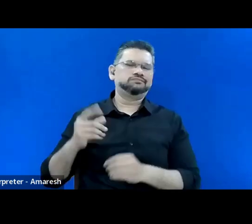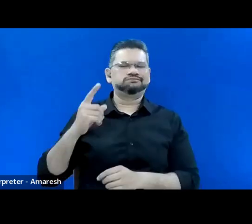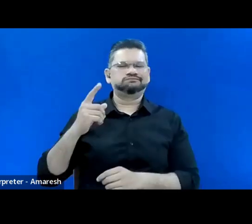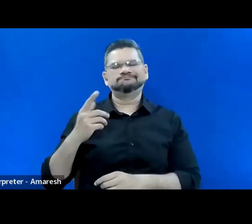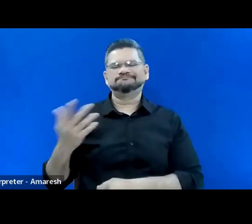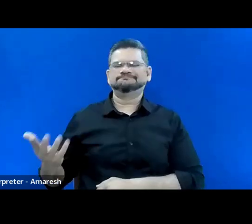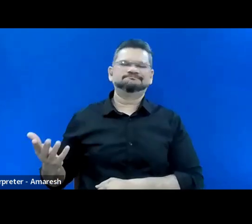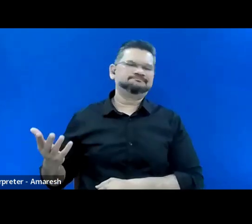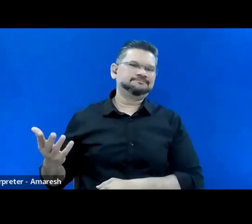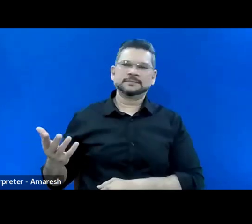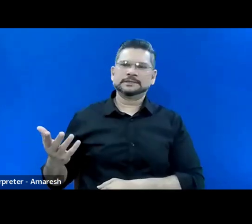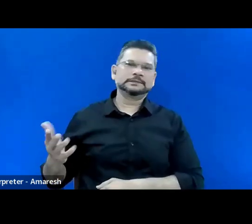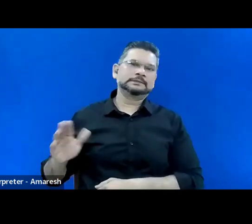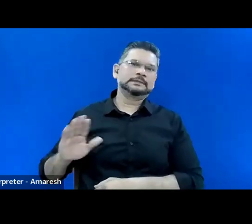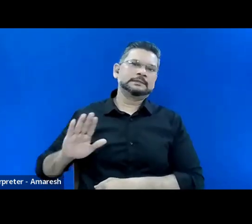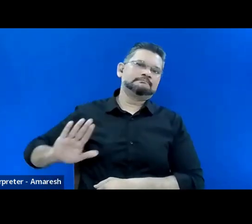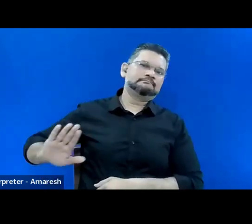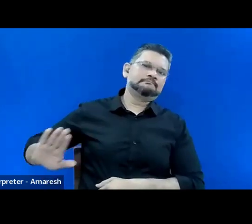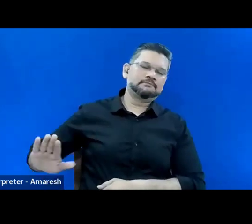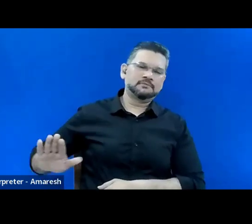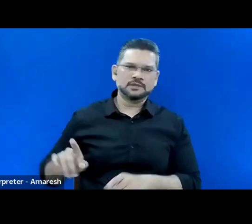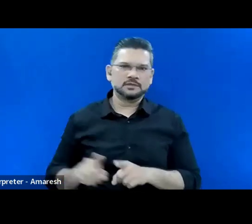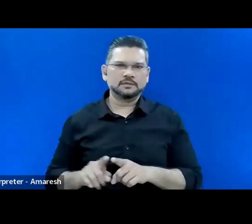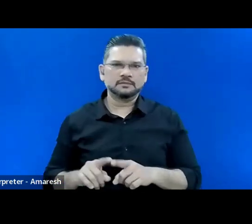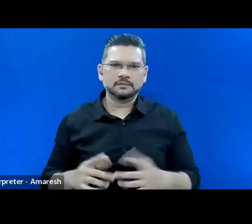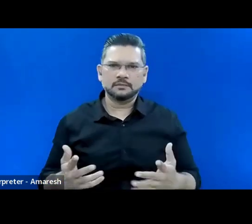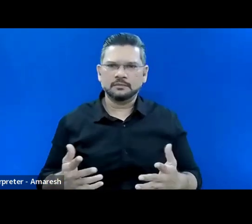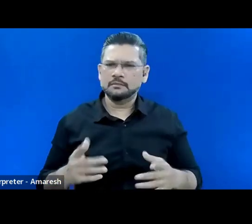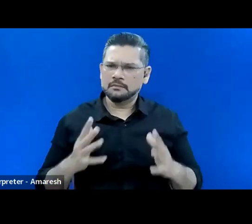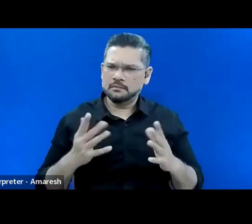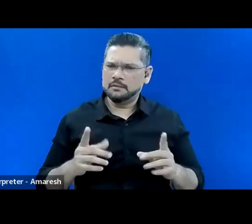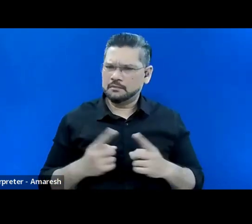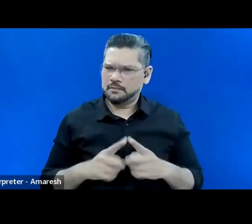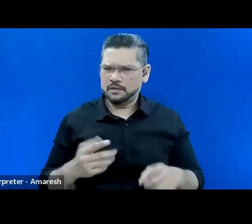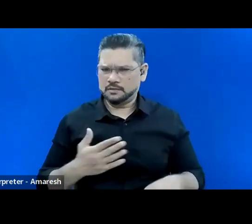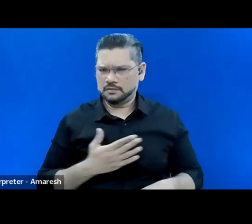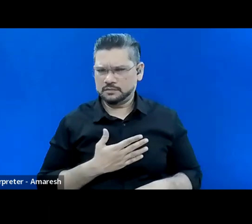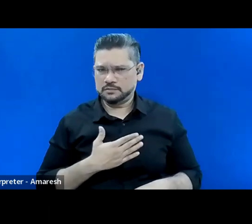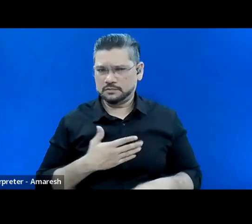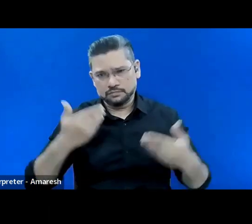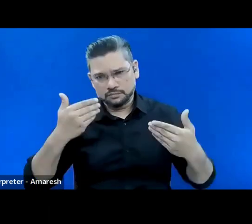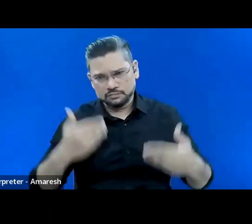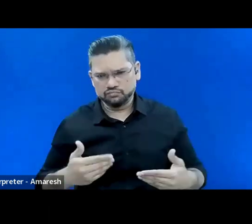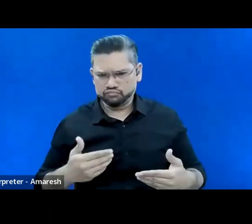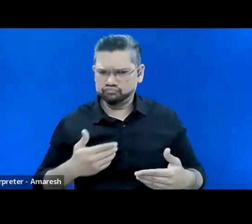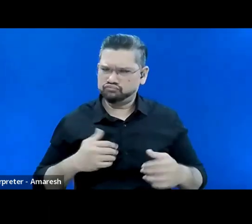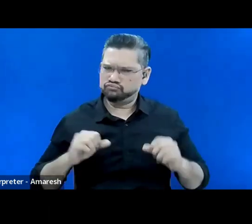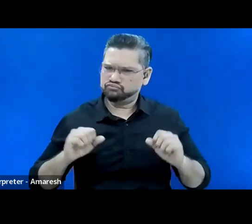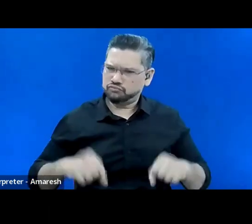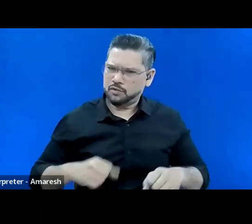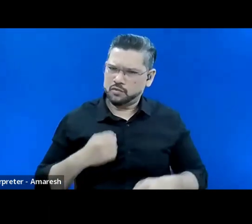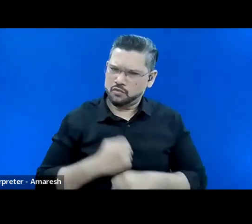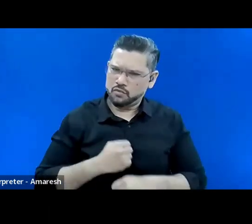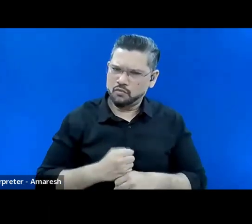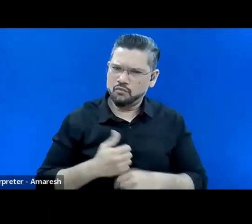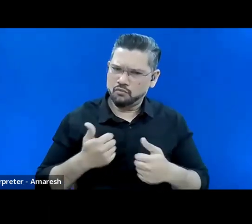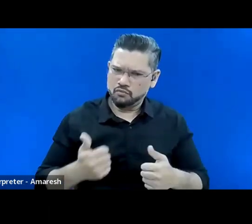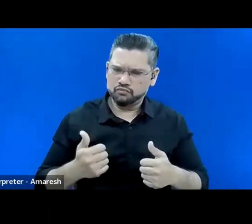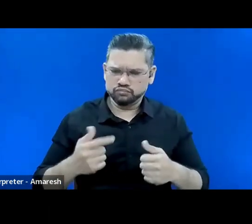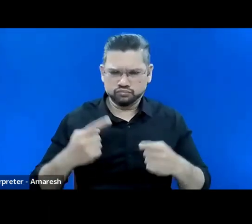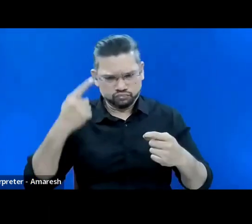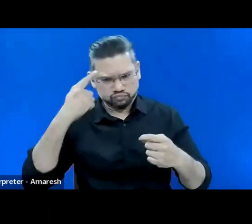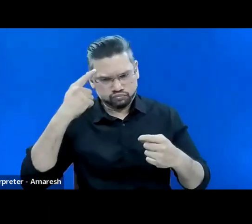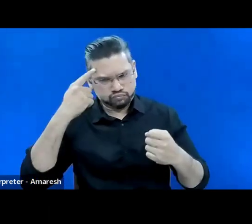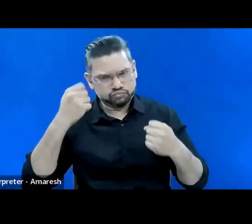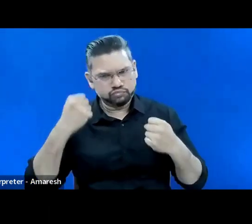where an issue where I was completely stable. I have been working at full capacity, perhaps doing better than most,